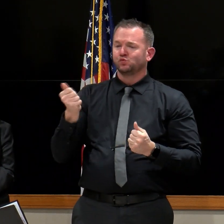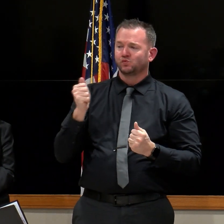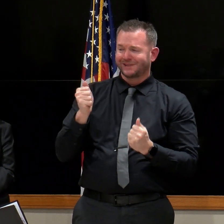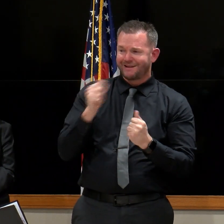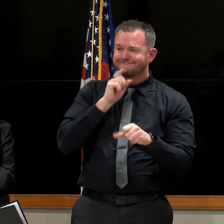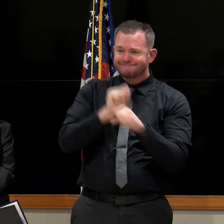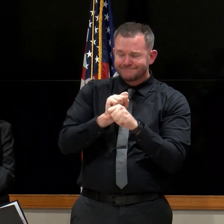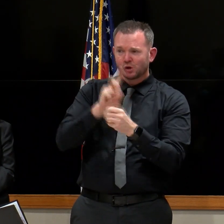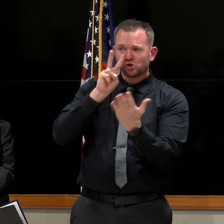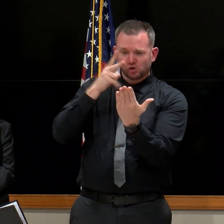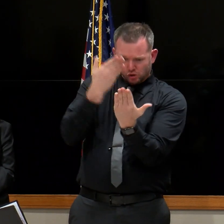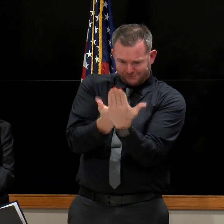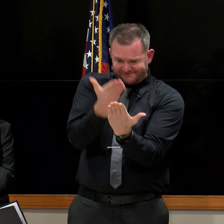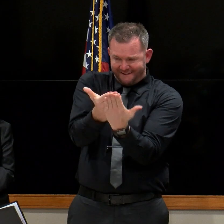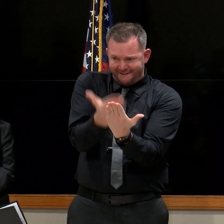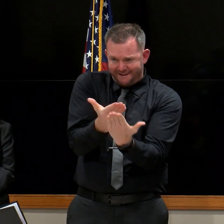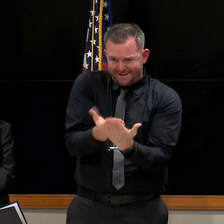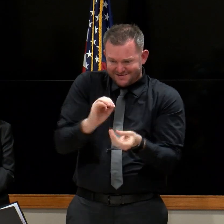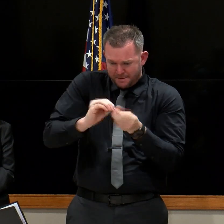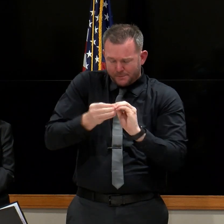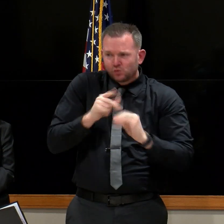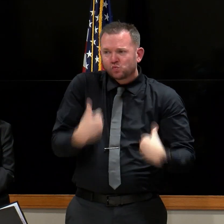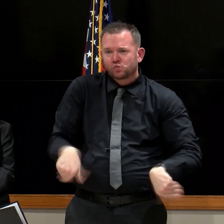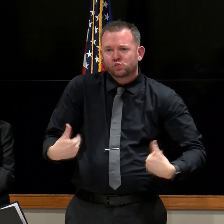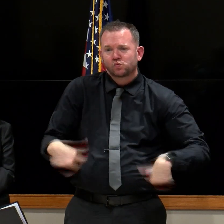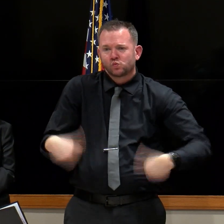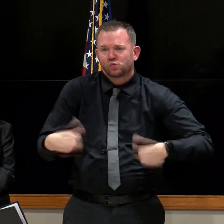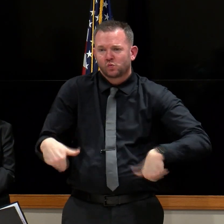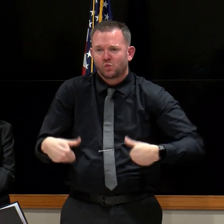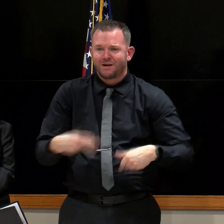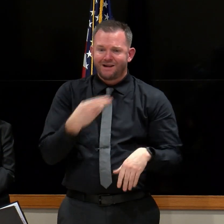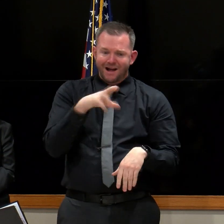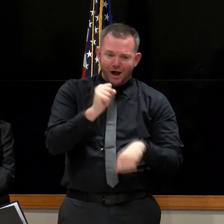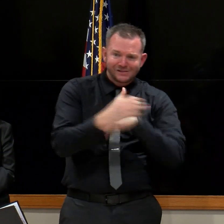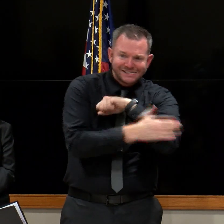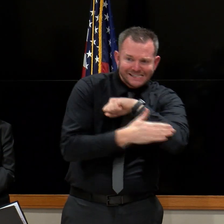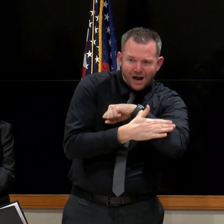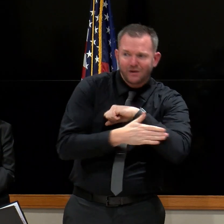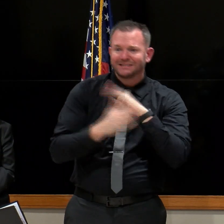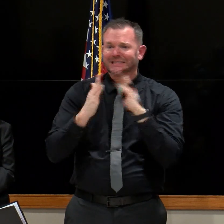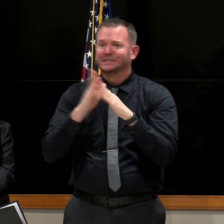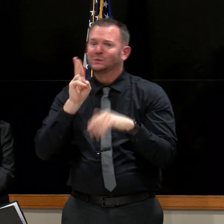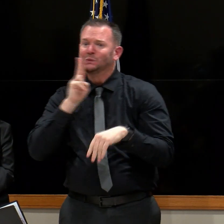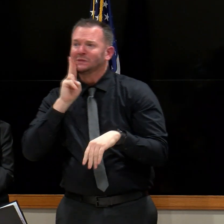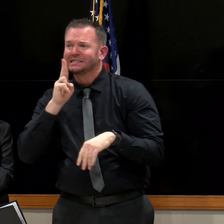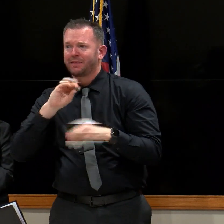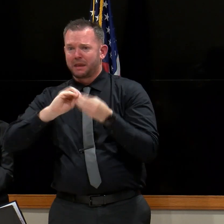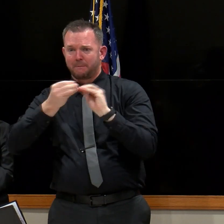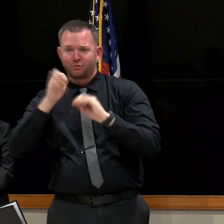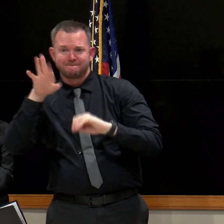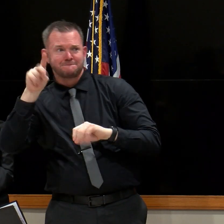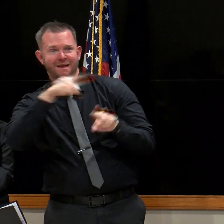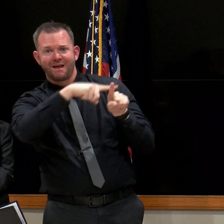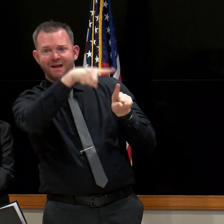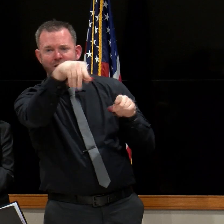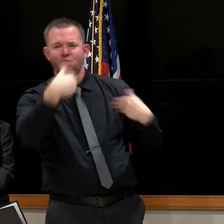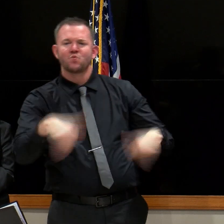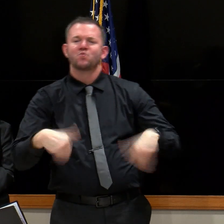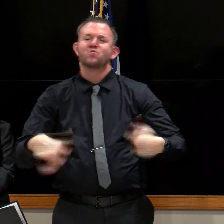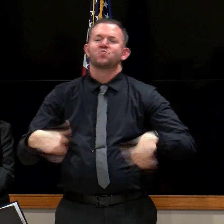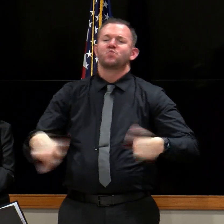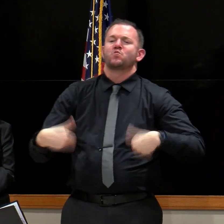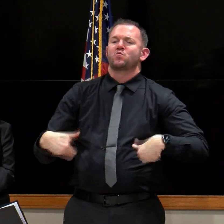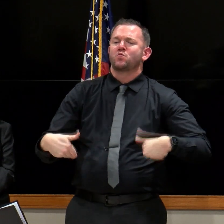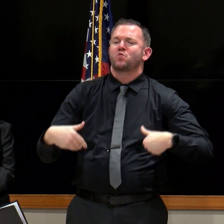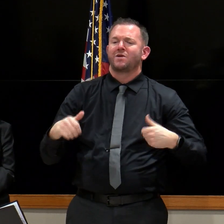Harris County, and then you look at the number of hospitalizations. You're going to divide that, and you're going to find out that it's right around just under 9% of the known